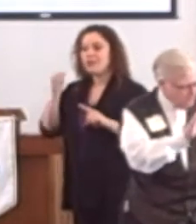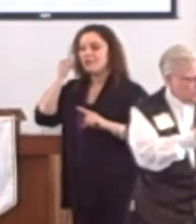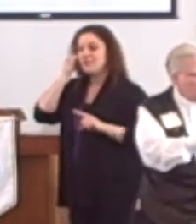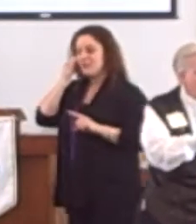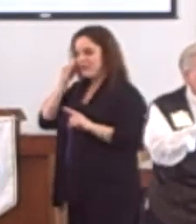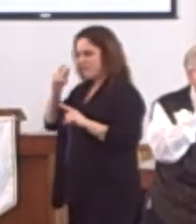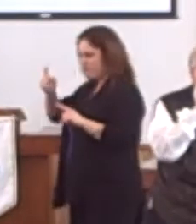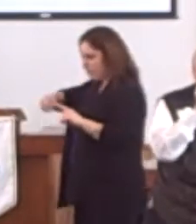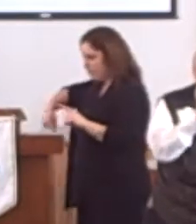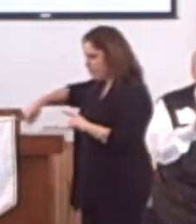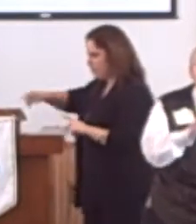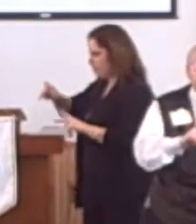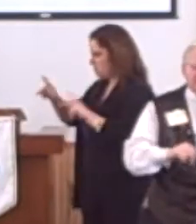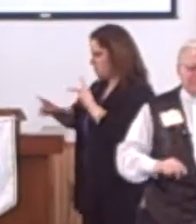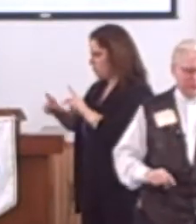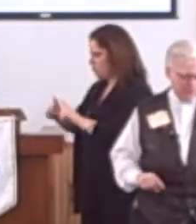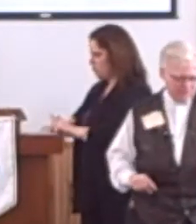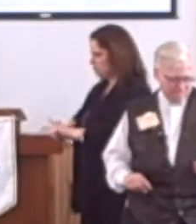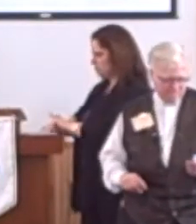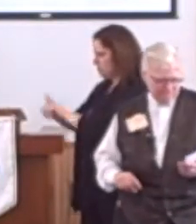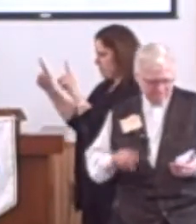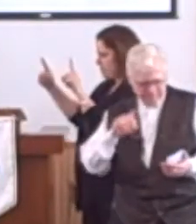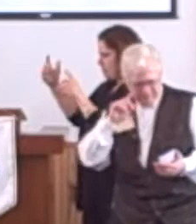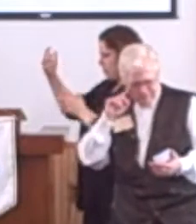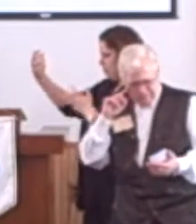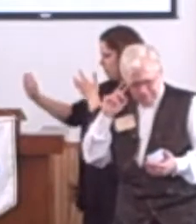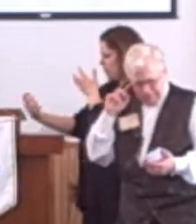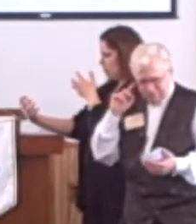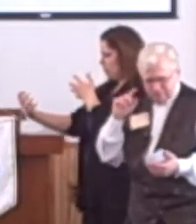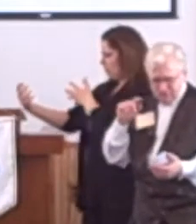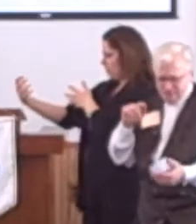to love those who are different,